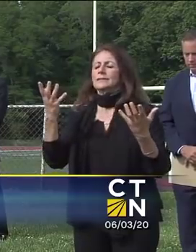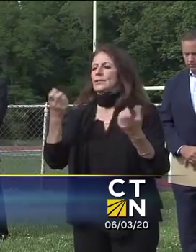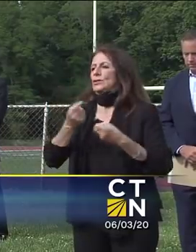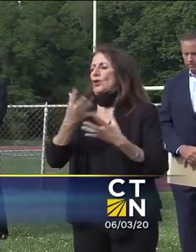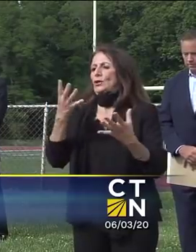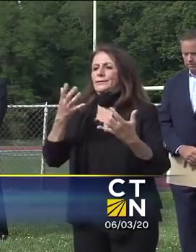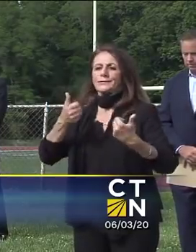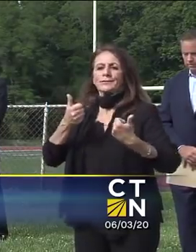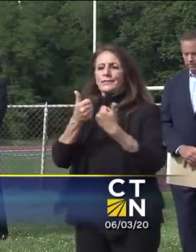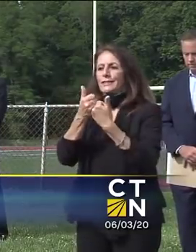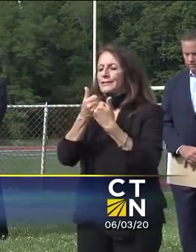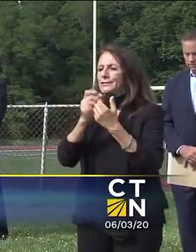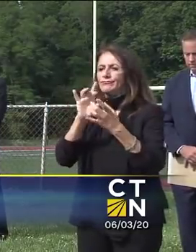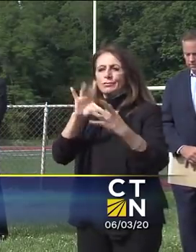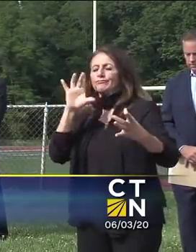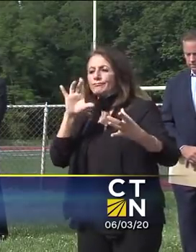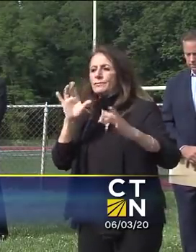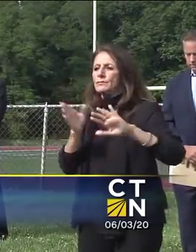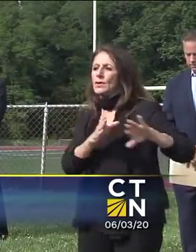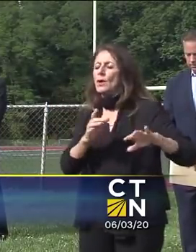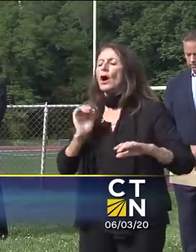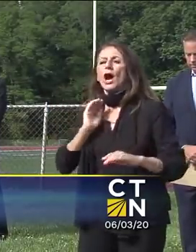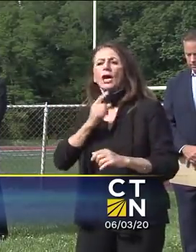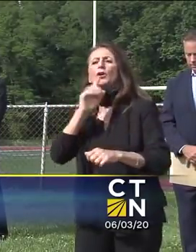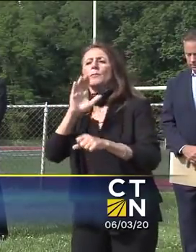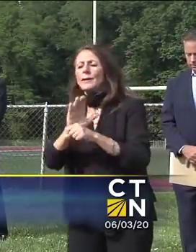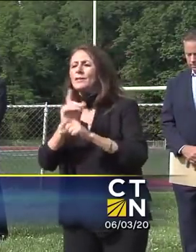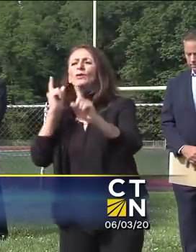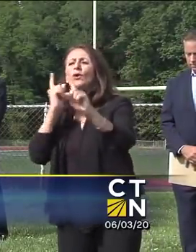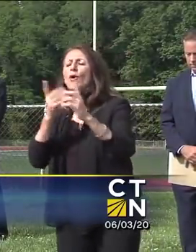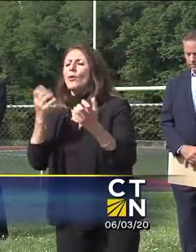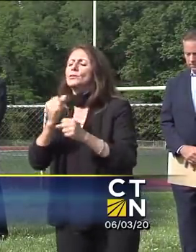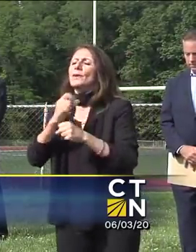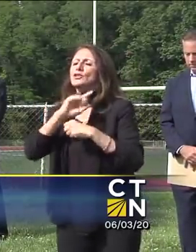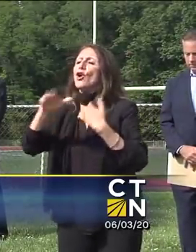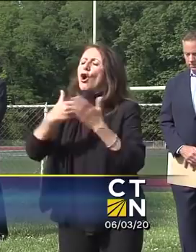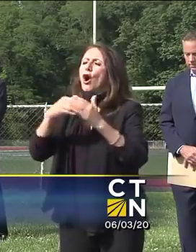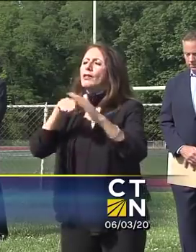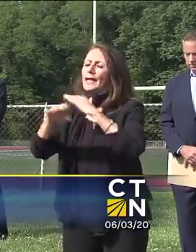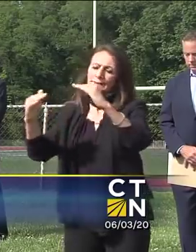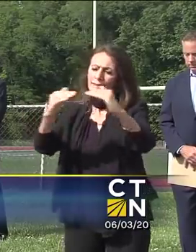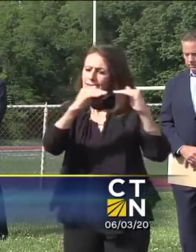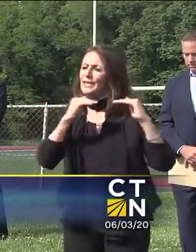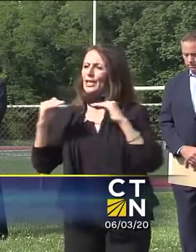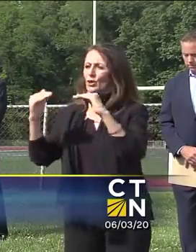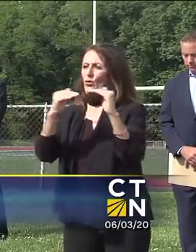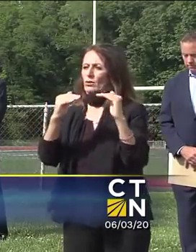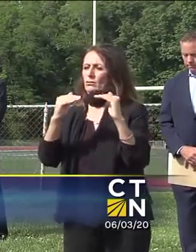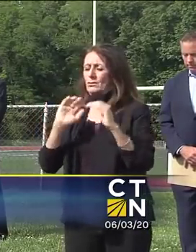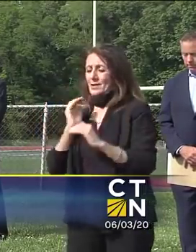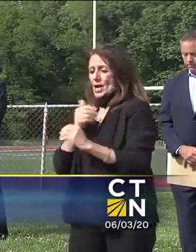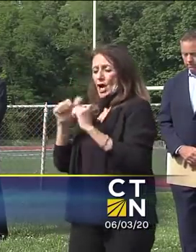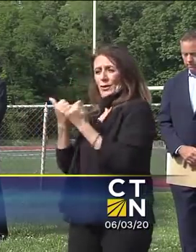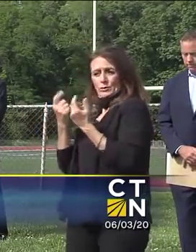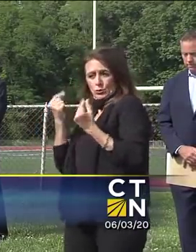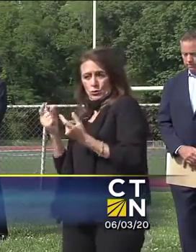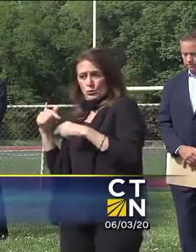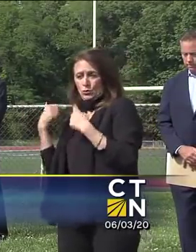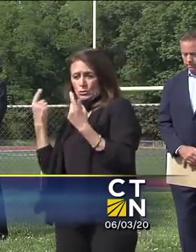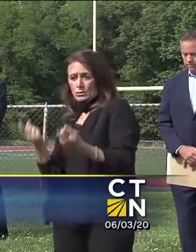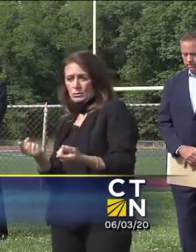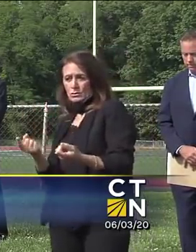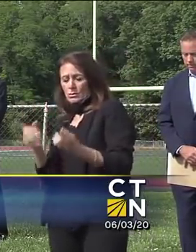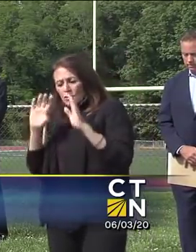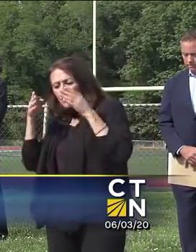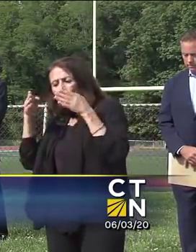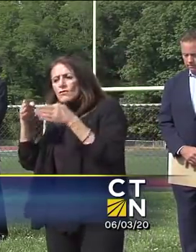challenging. We're more committed than ever to try to equalize access for our students. And what we're doing at the agency to do that is focusing our